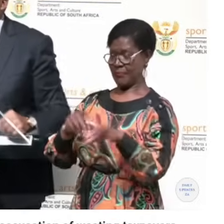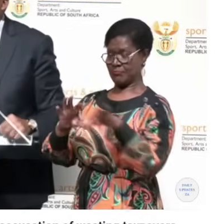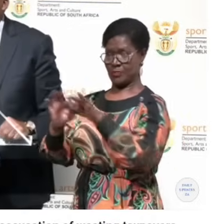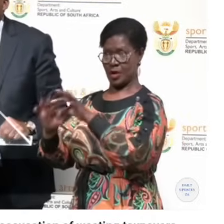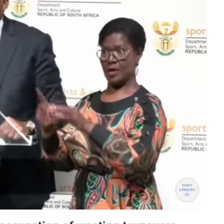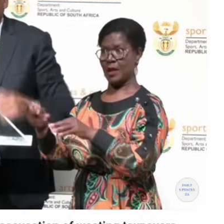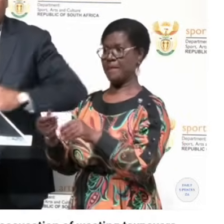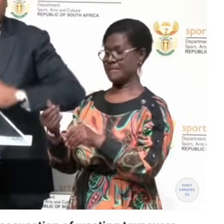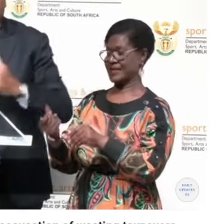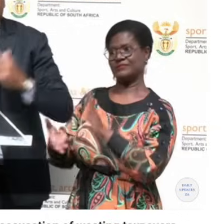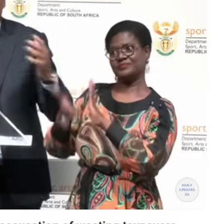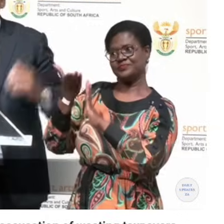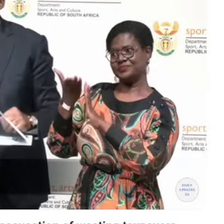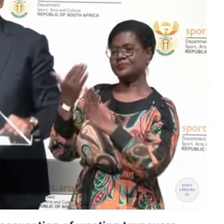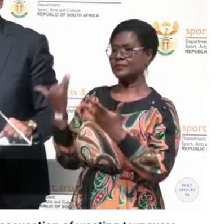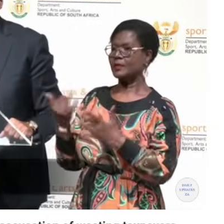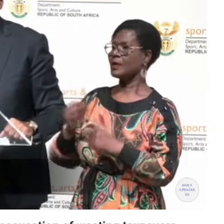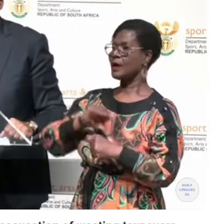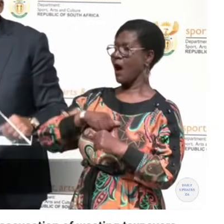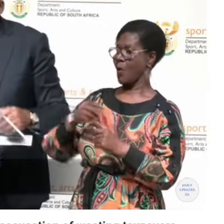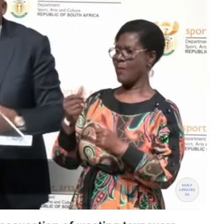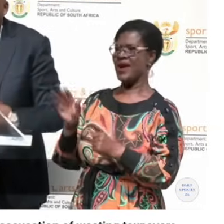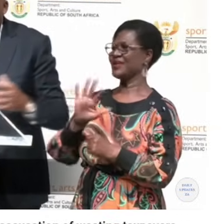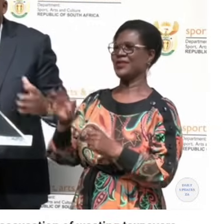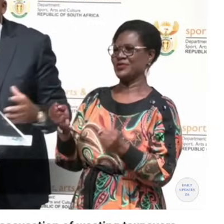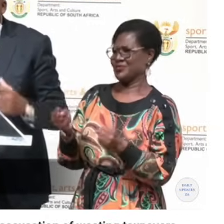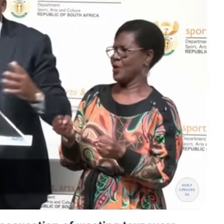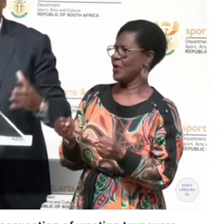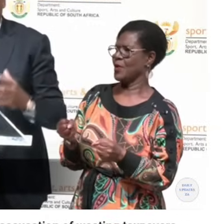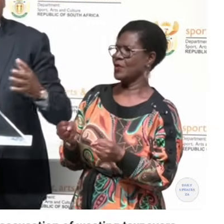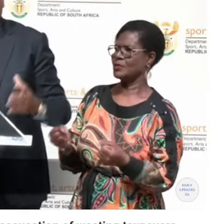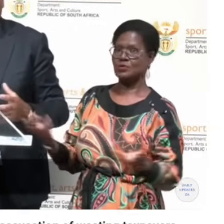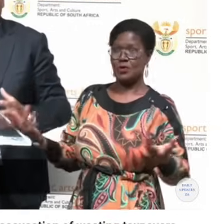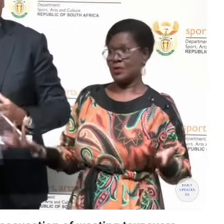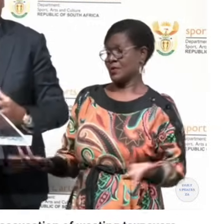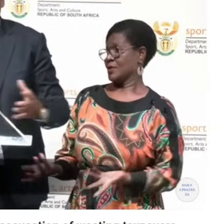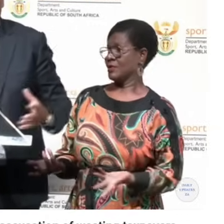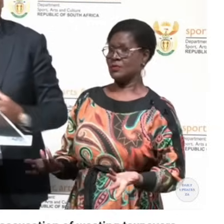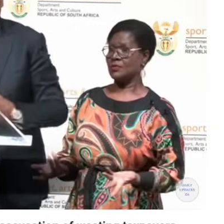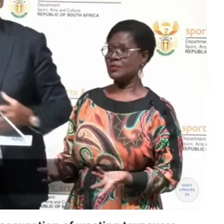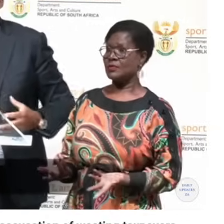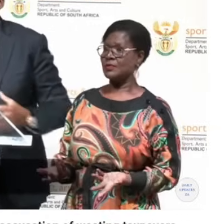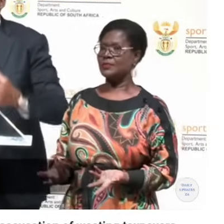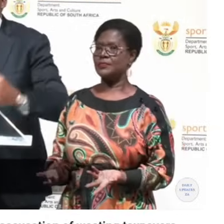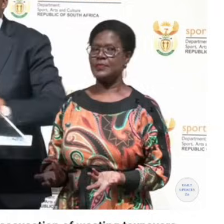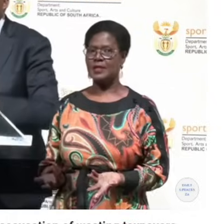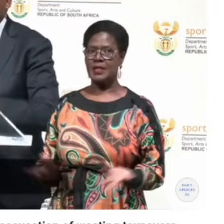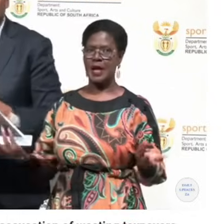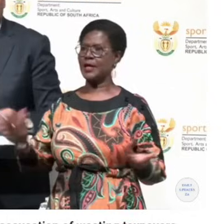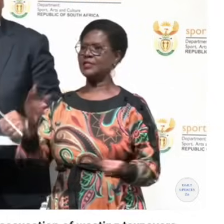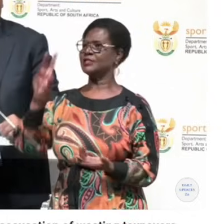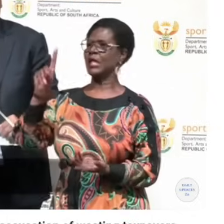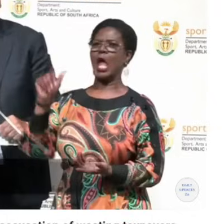rands. Our currency is not that strong. And now people want to act like, particularly in the DA, that it's my first time